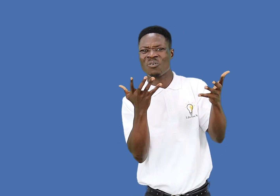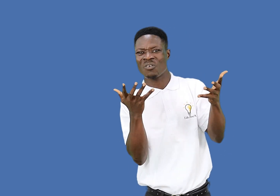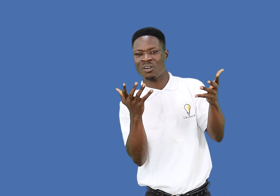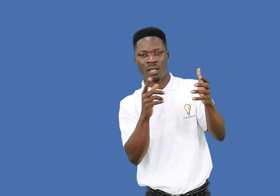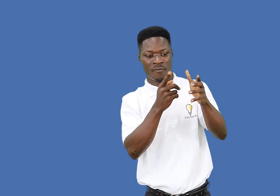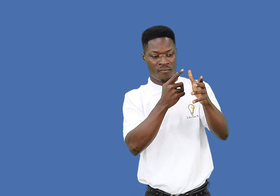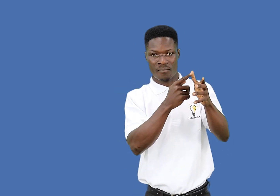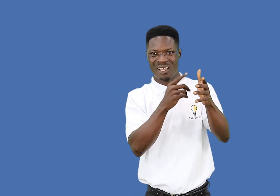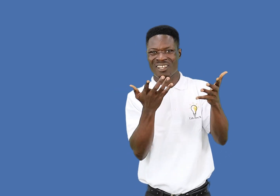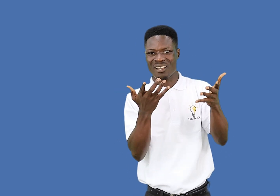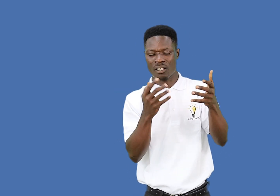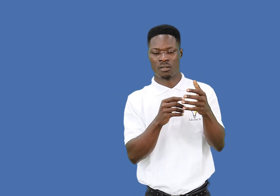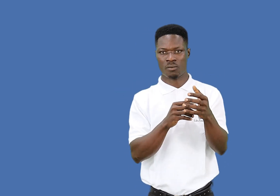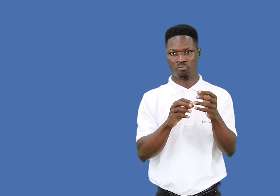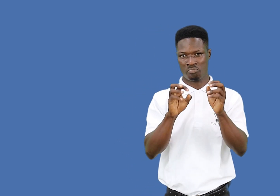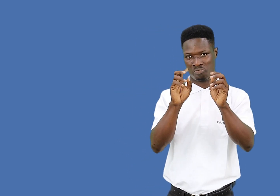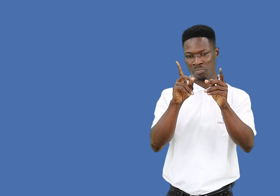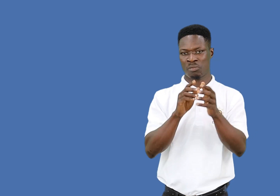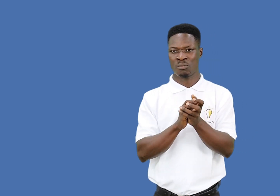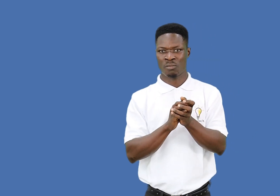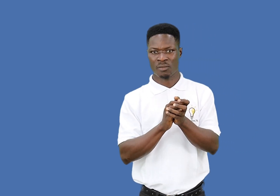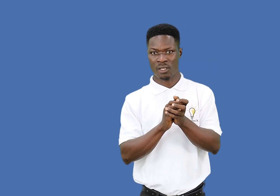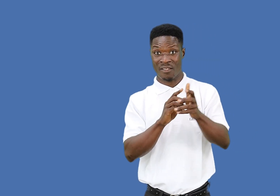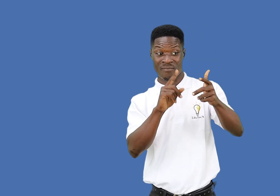The first one that we want to talk about